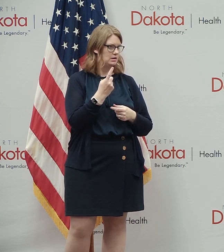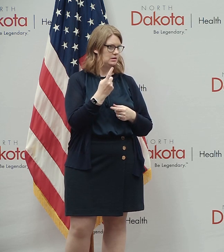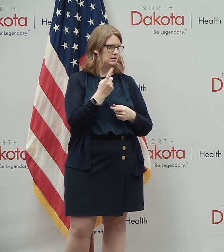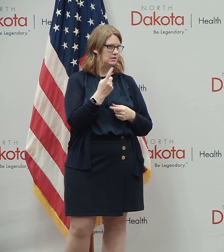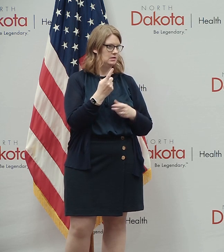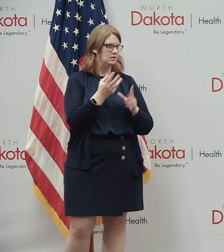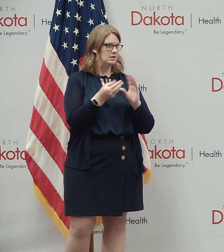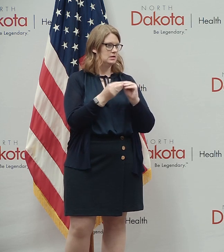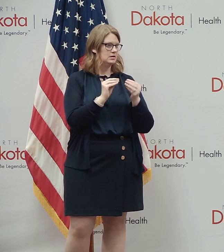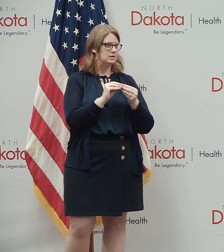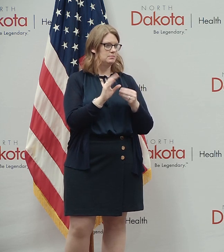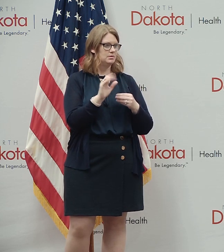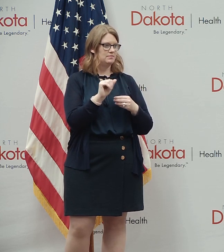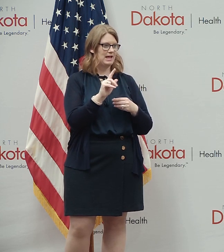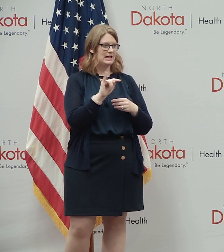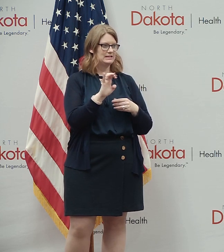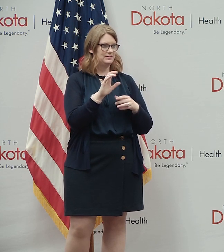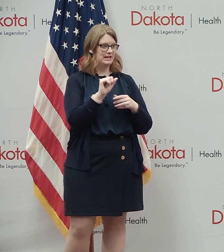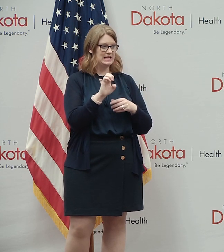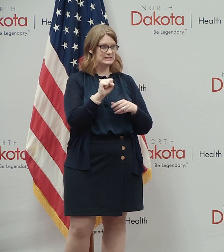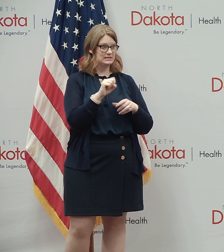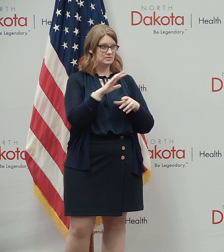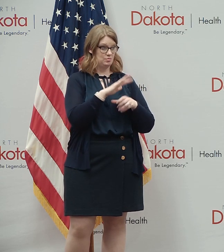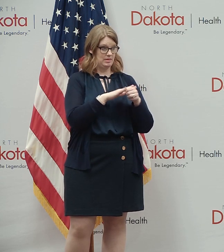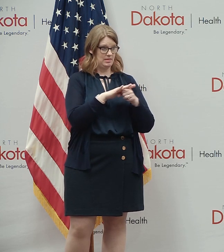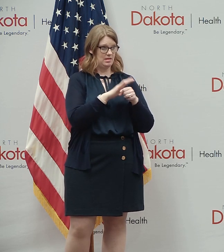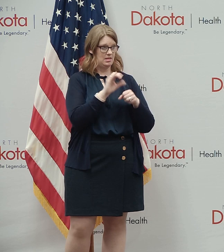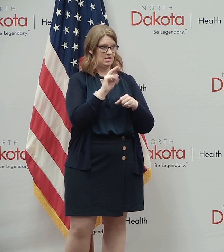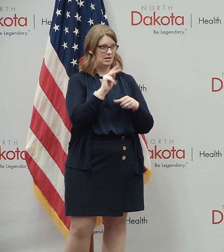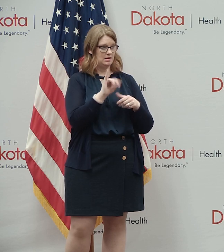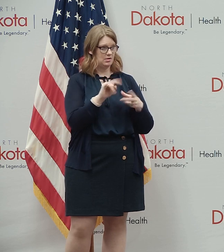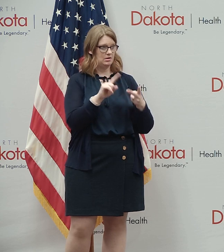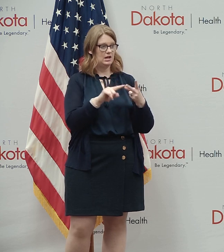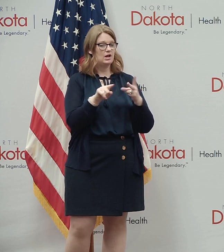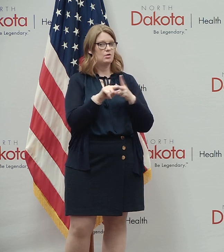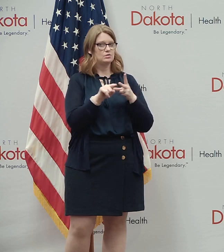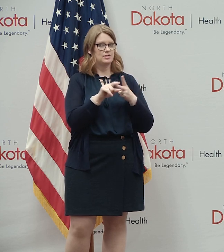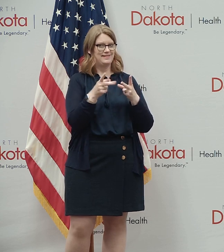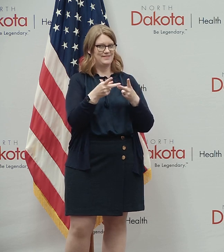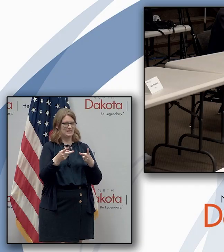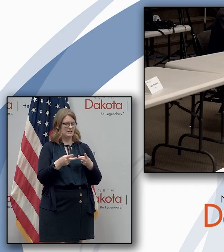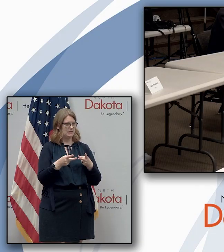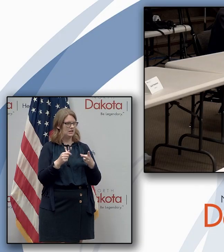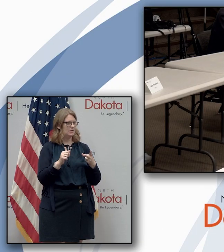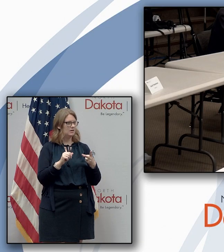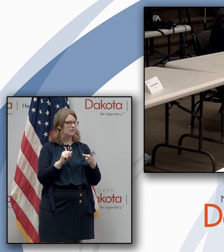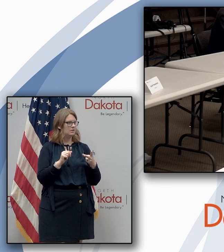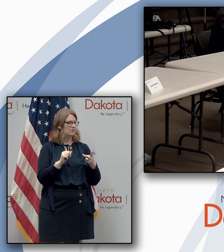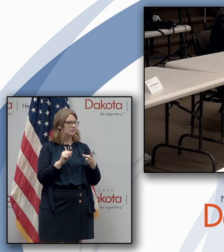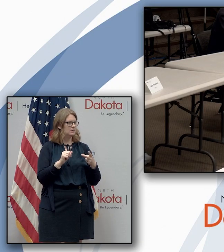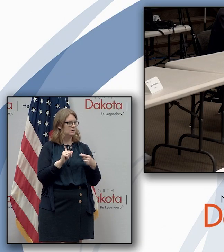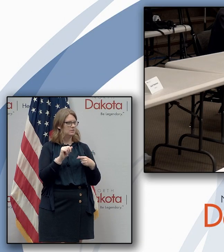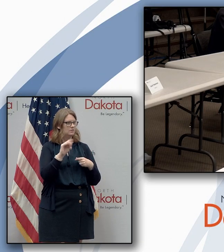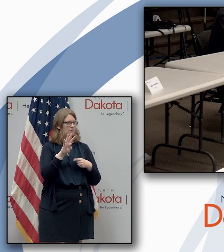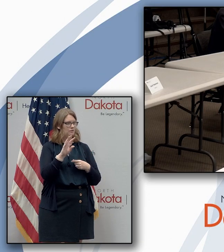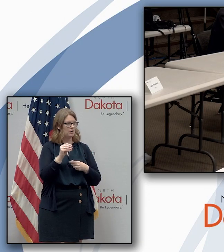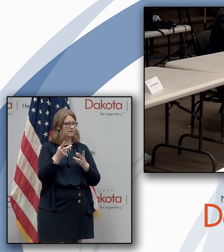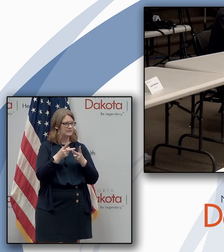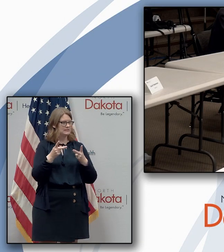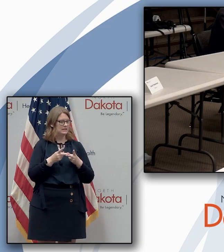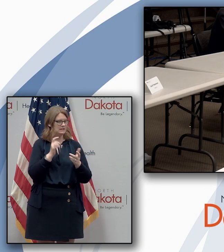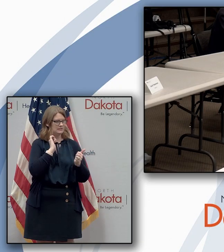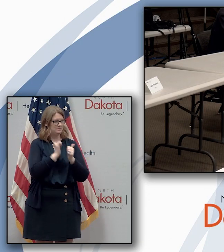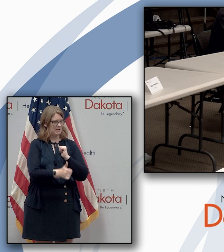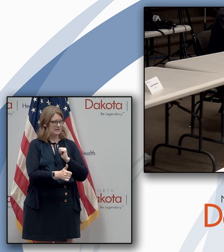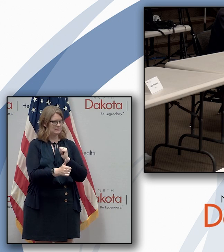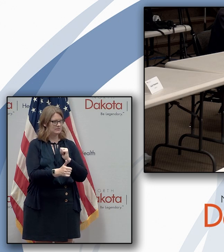of active cases in the county and active cases in facility, right? Mm-hmm. Okay. Facilities have passed